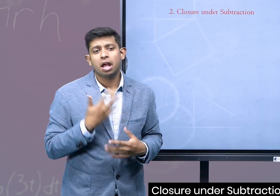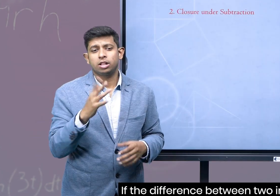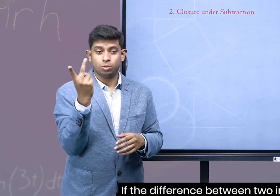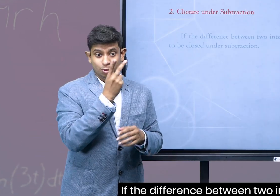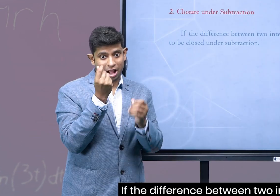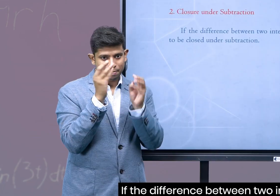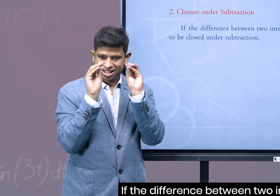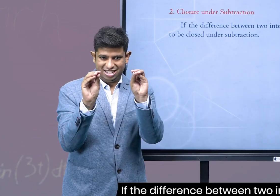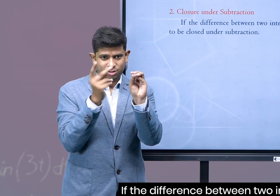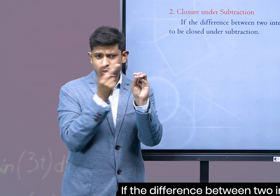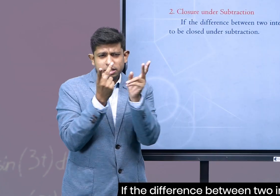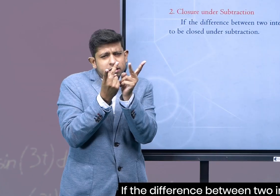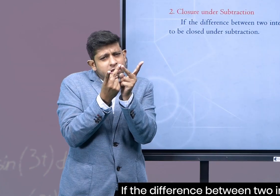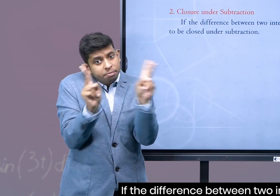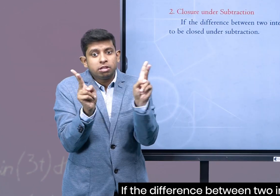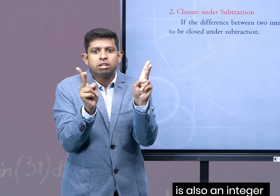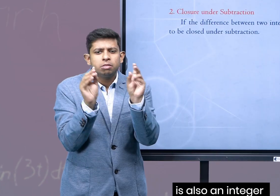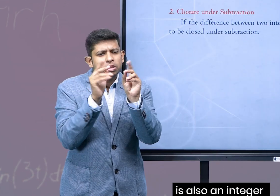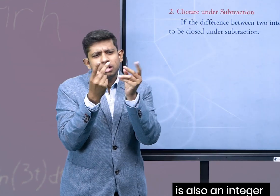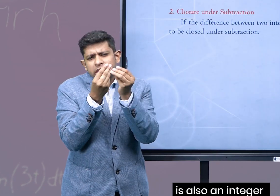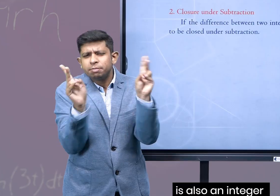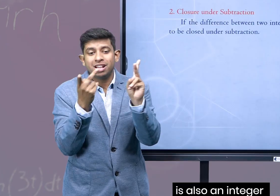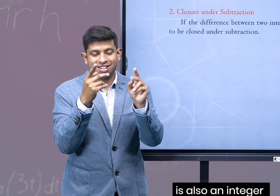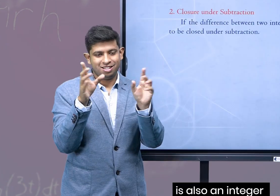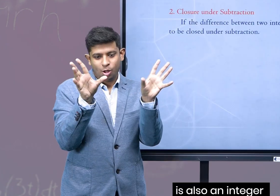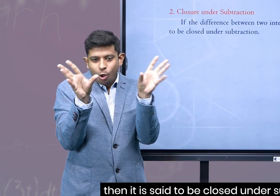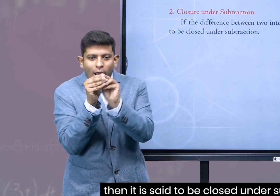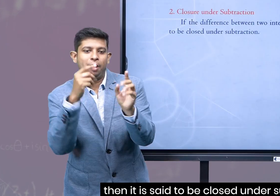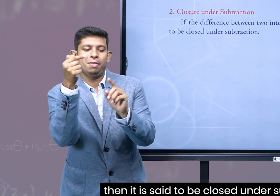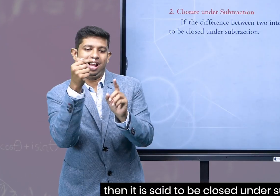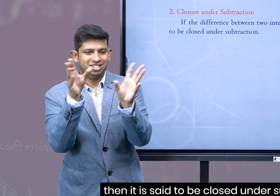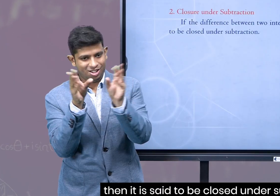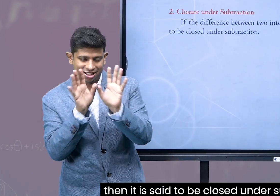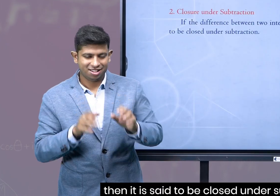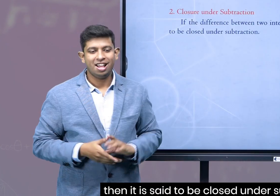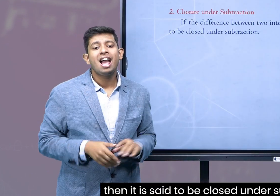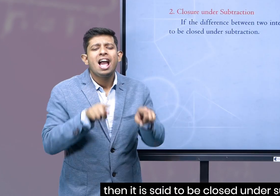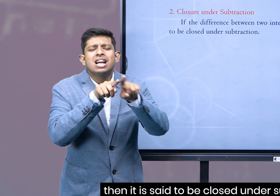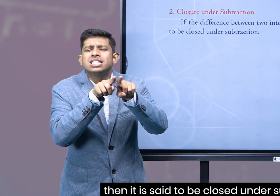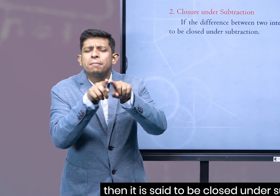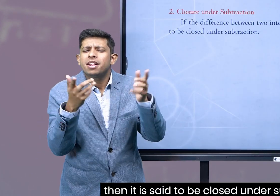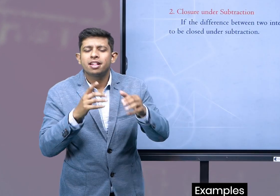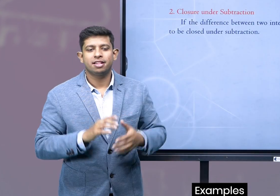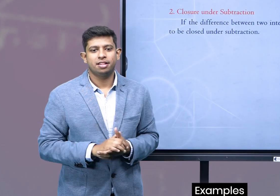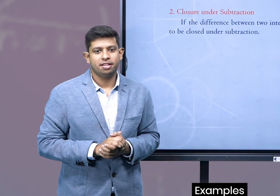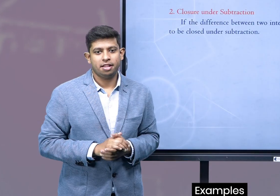If the difference between two integers is also an integer, then it is said to be closed under subtraction.